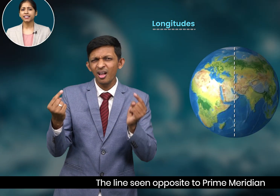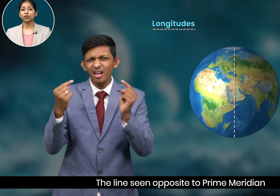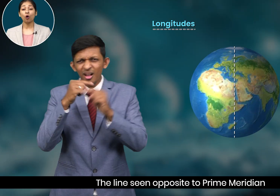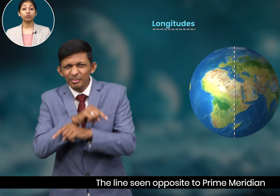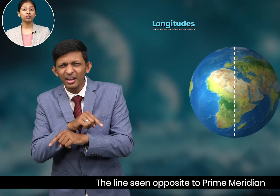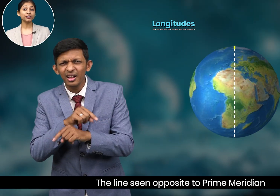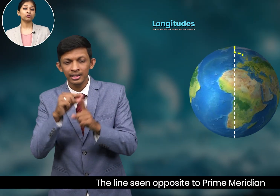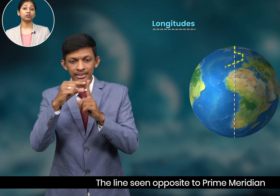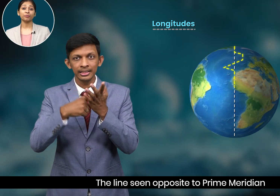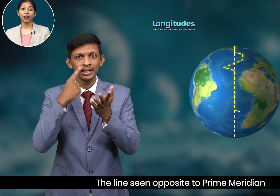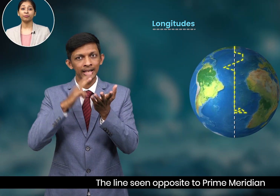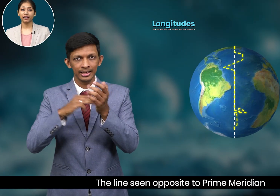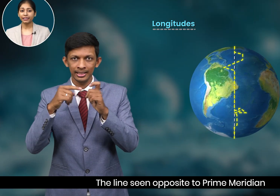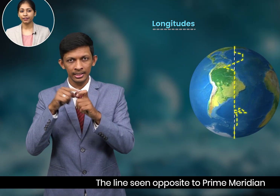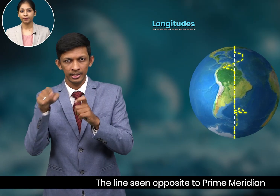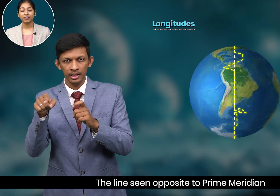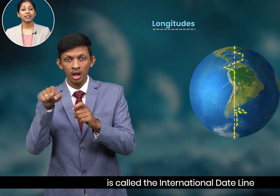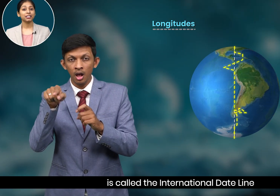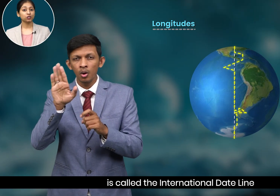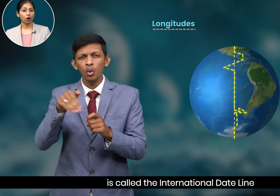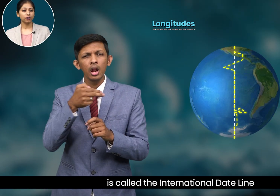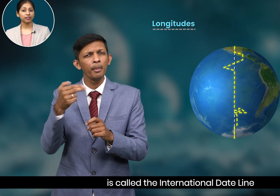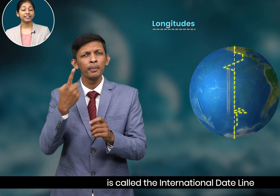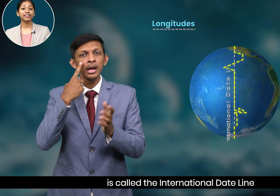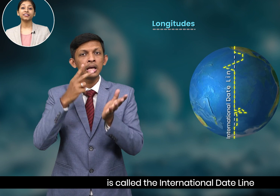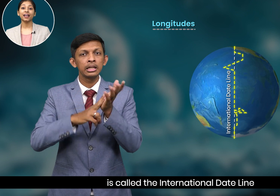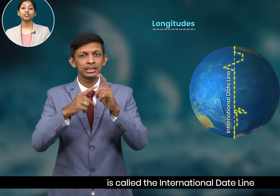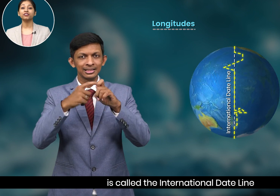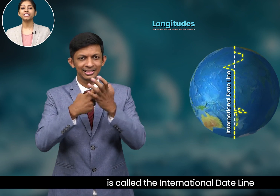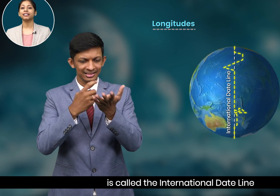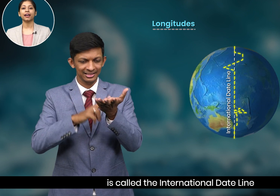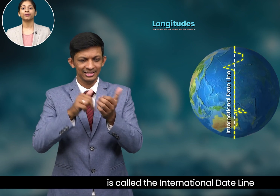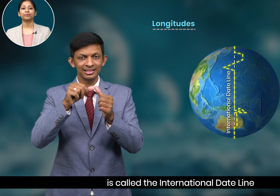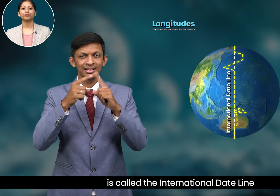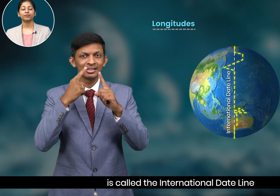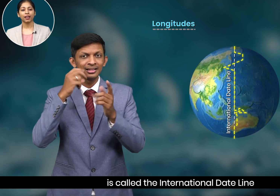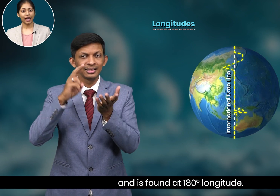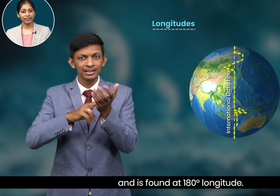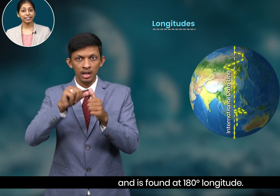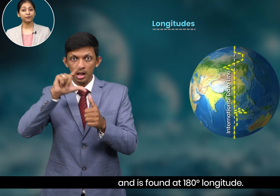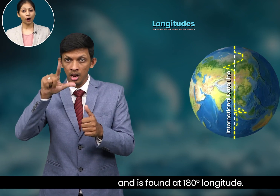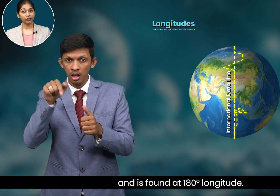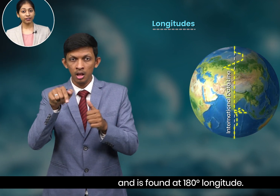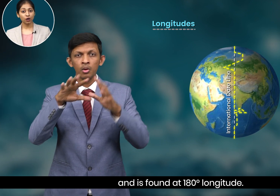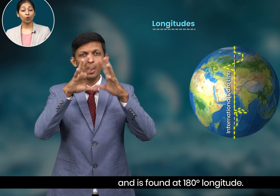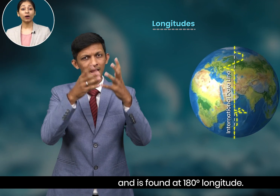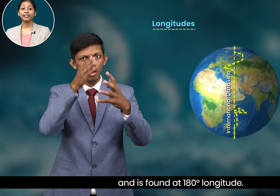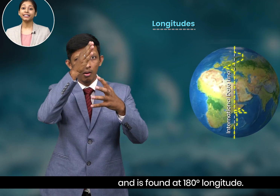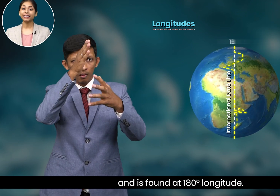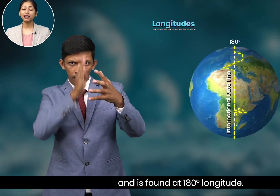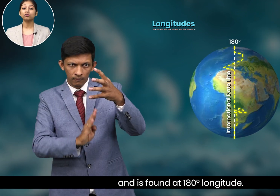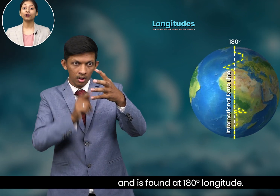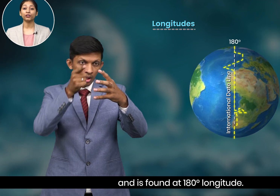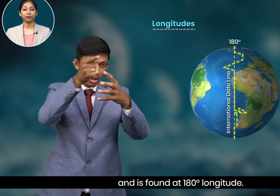line seen opposite to the prime meridian is called the international date line and is found at